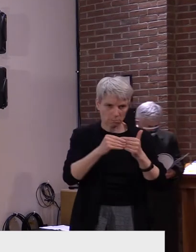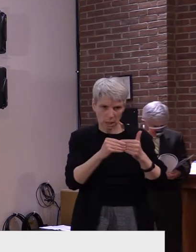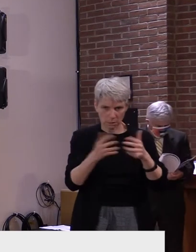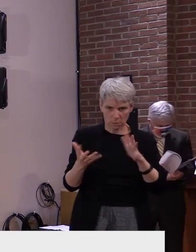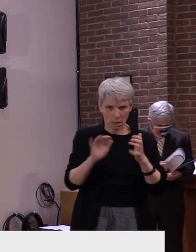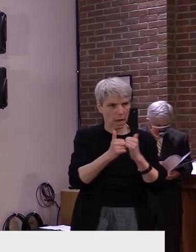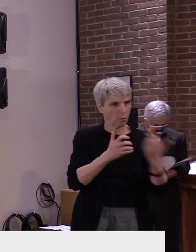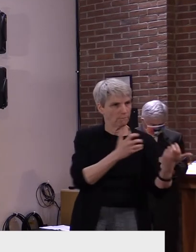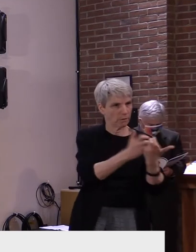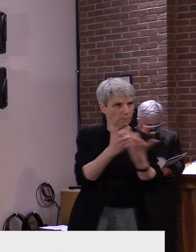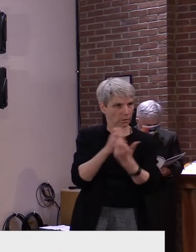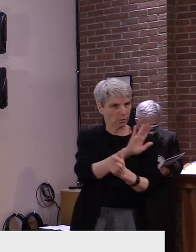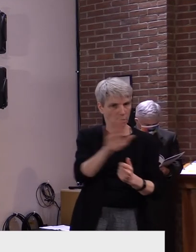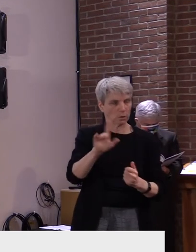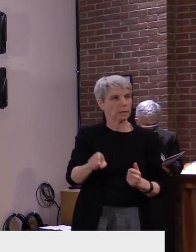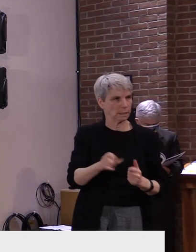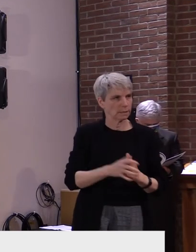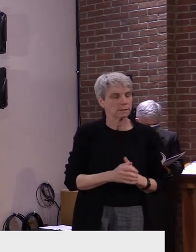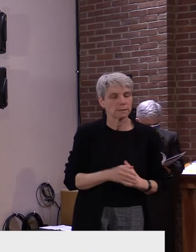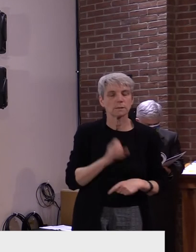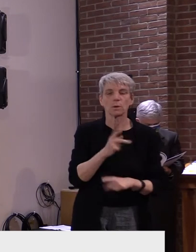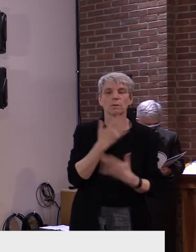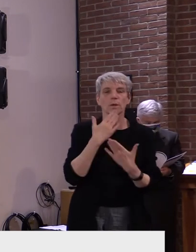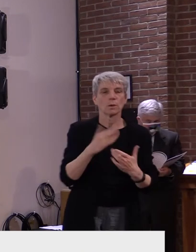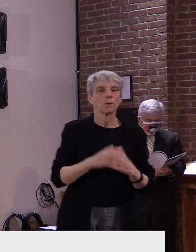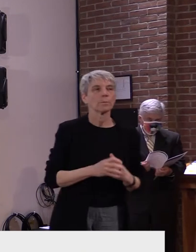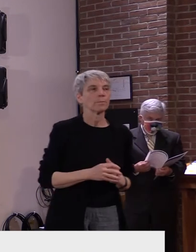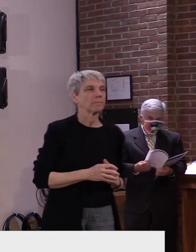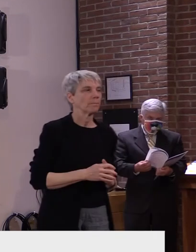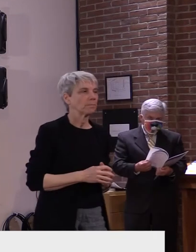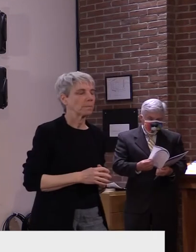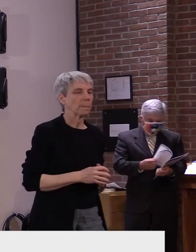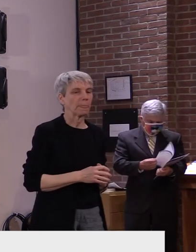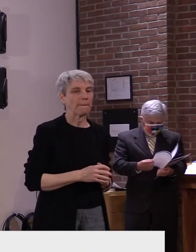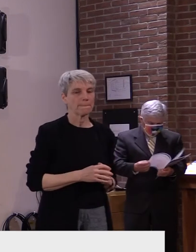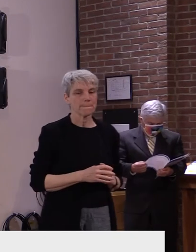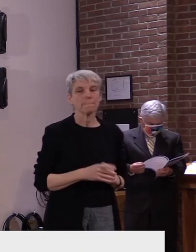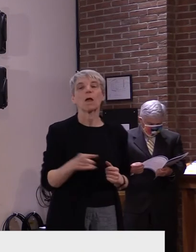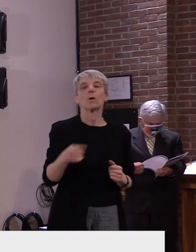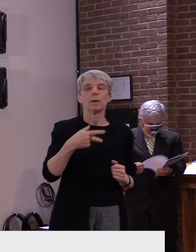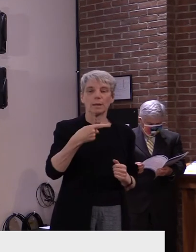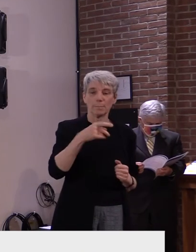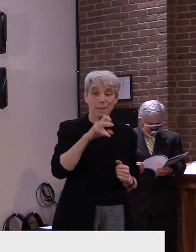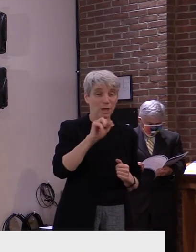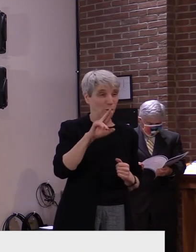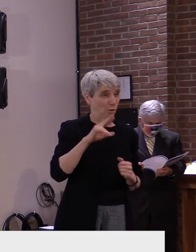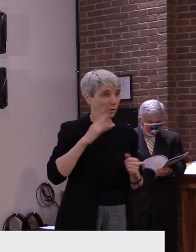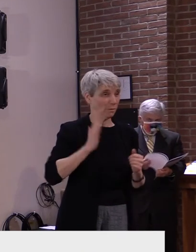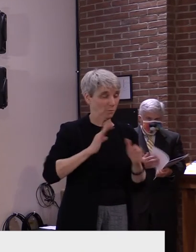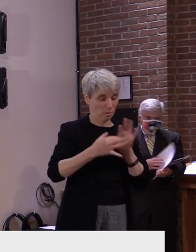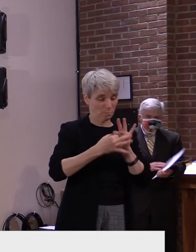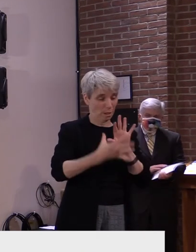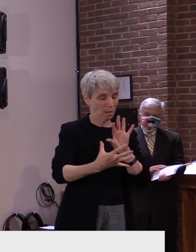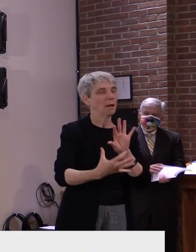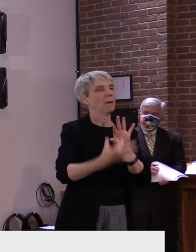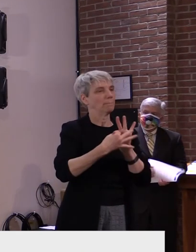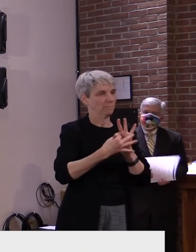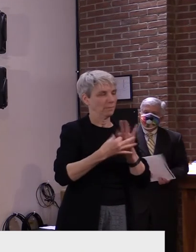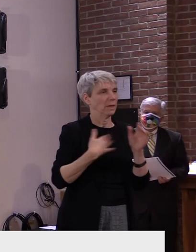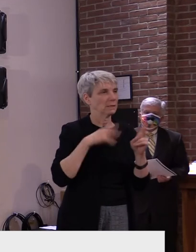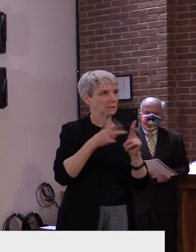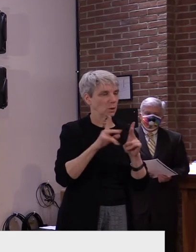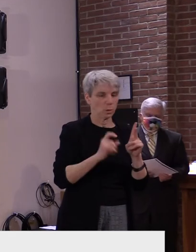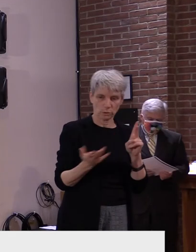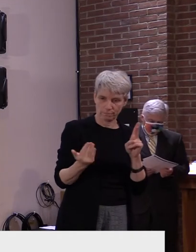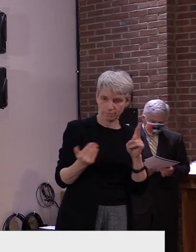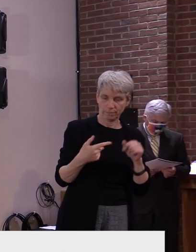thank you very much all right and peter herschel is back on the line and he did have a follow-up question so